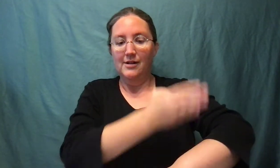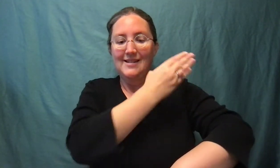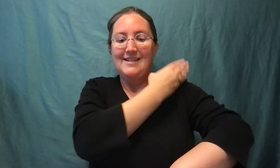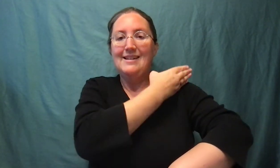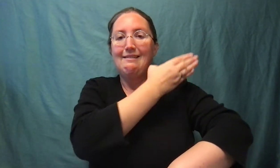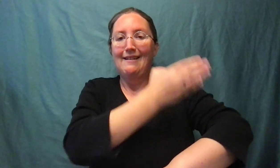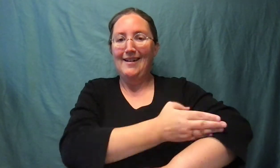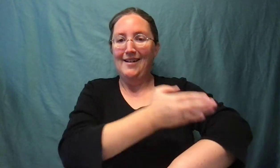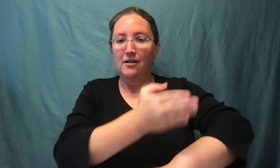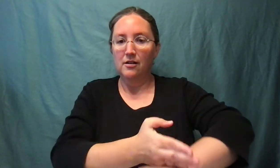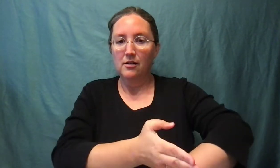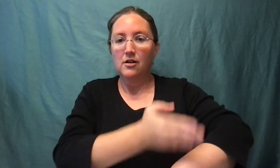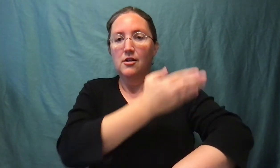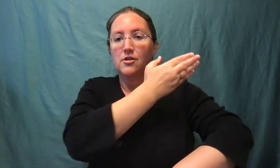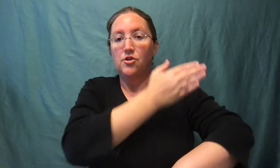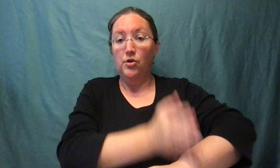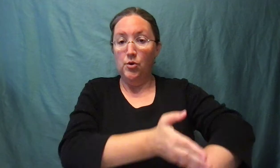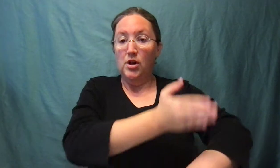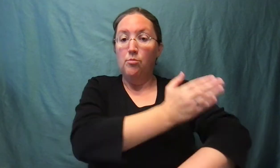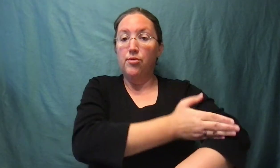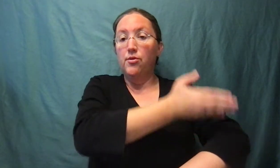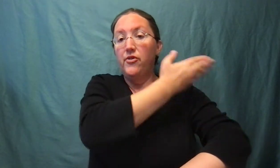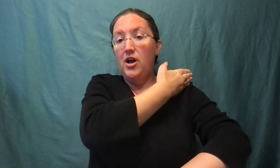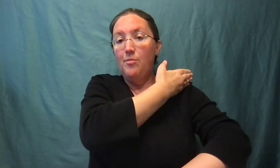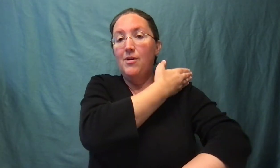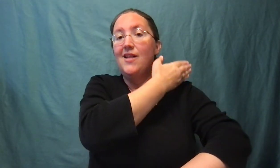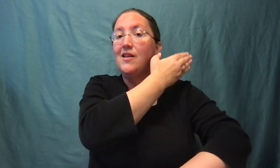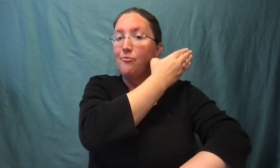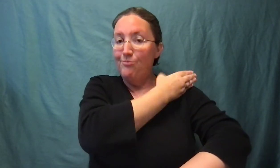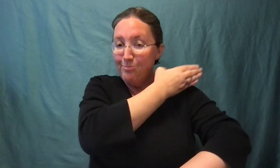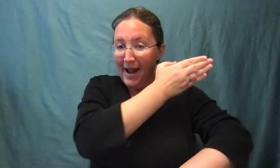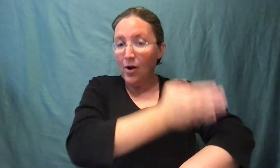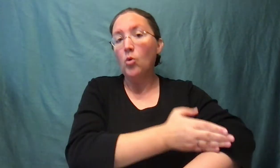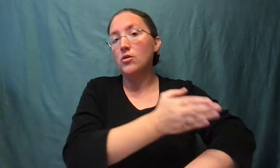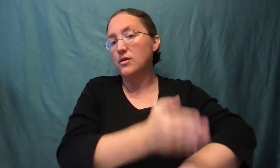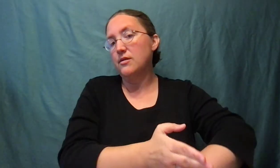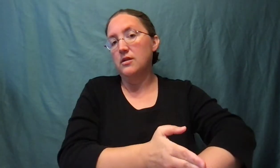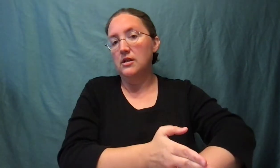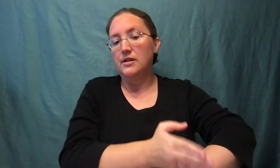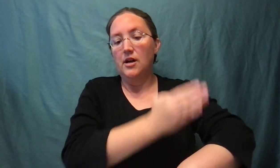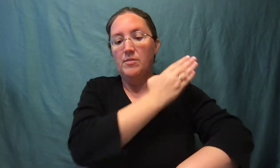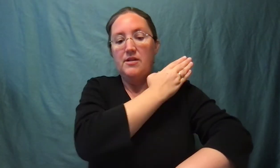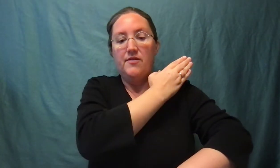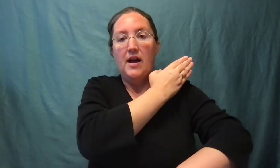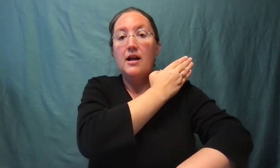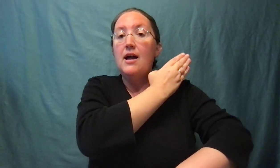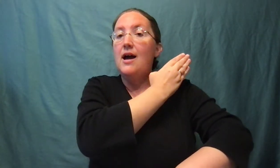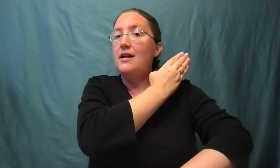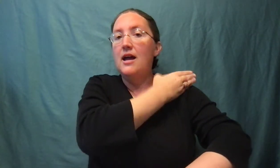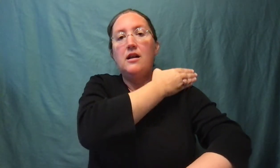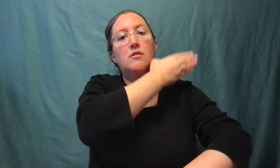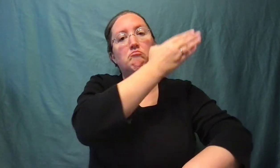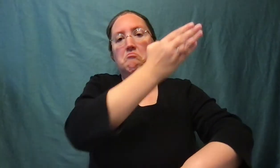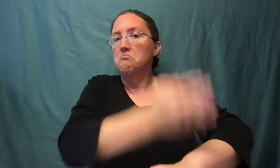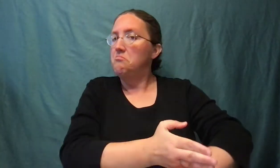to decline. So you can improve up, and then backwards is the opposite of that. And again,